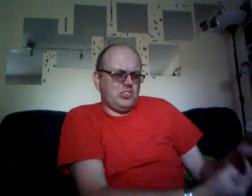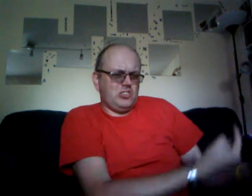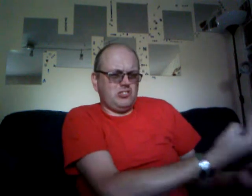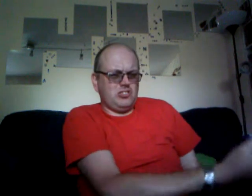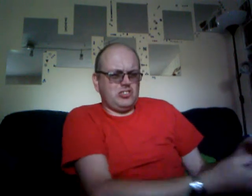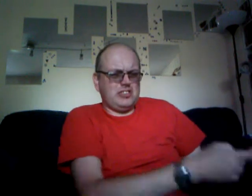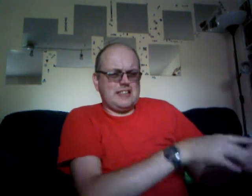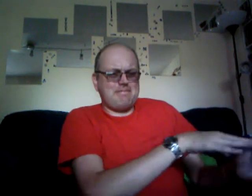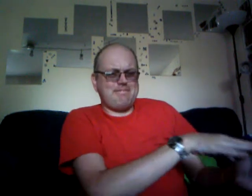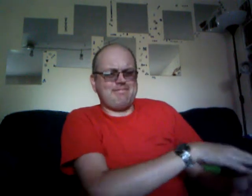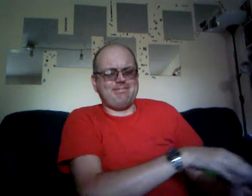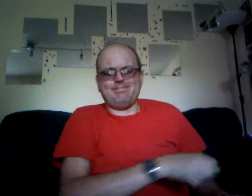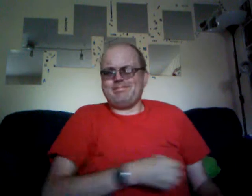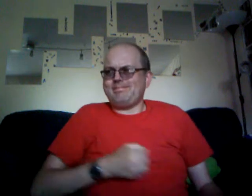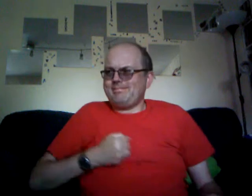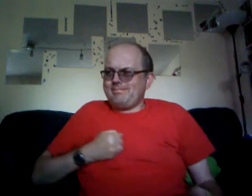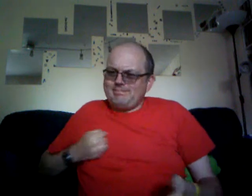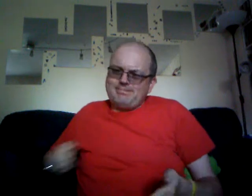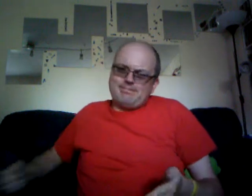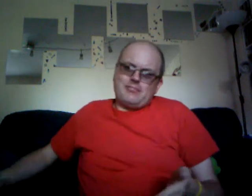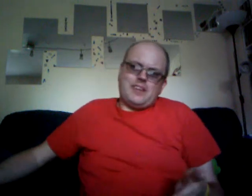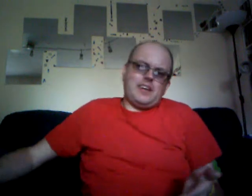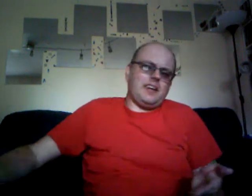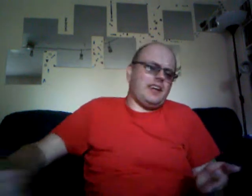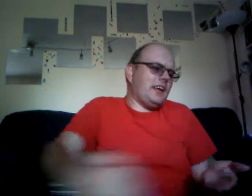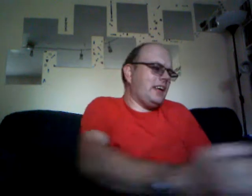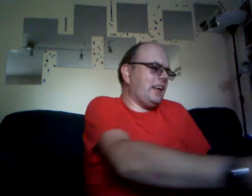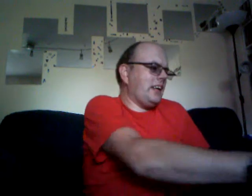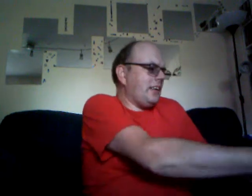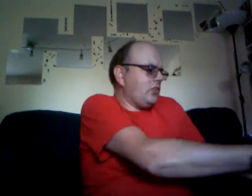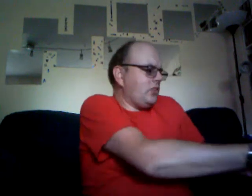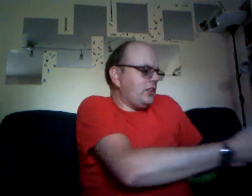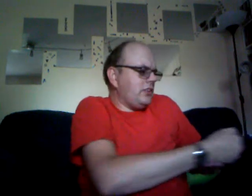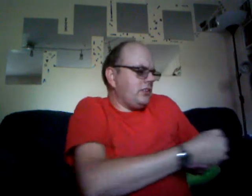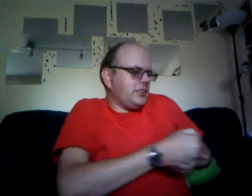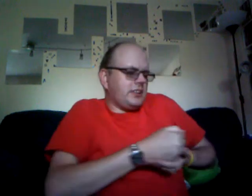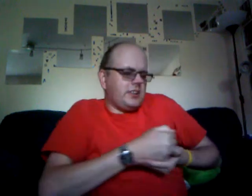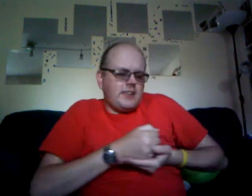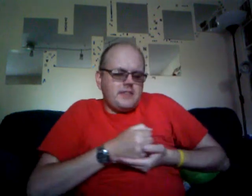and sin, my hand will stay.